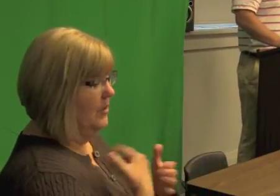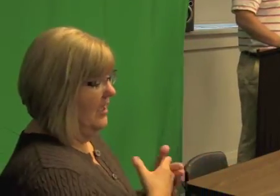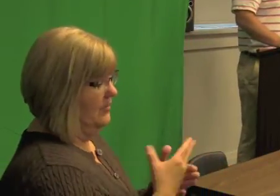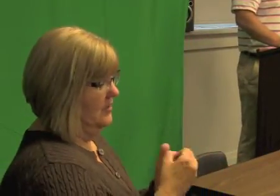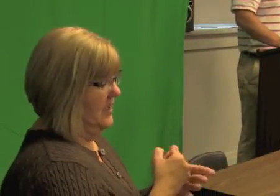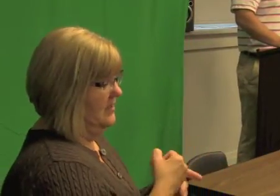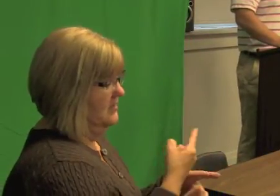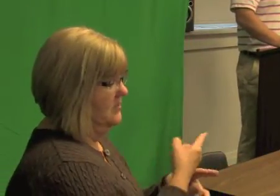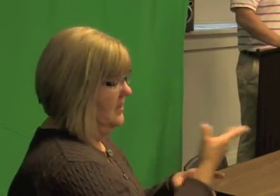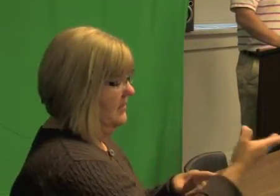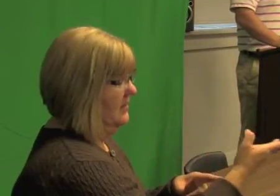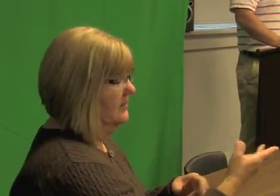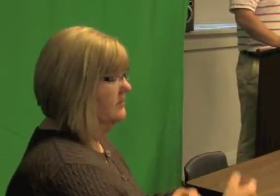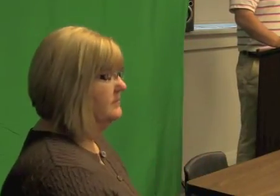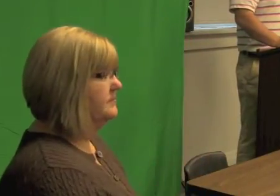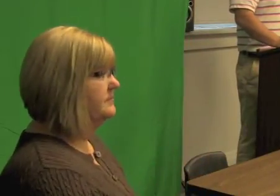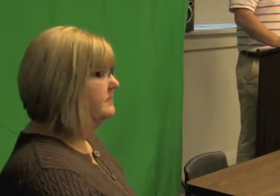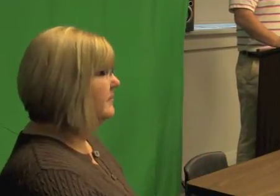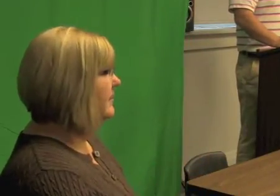there.